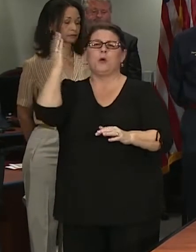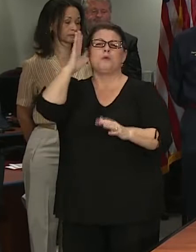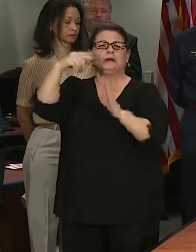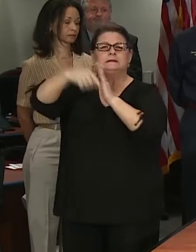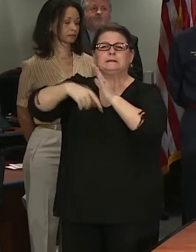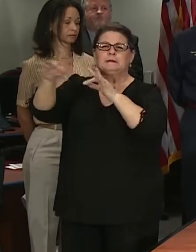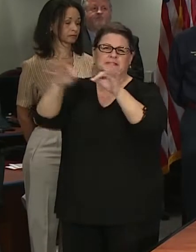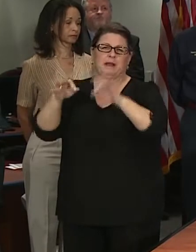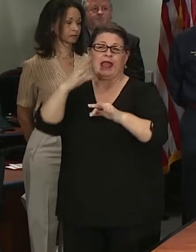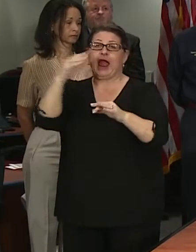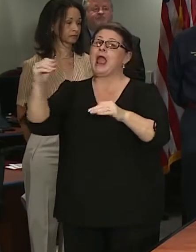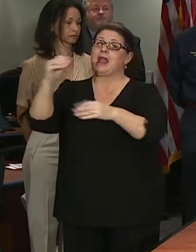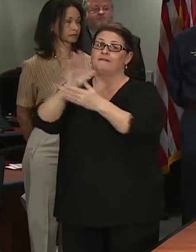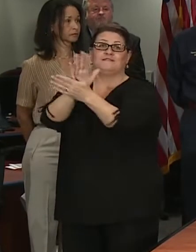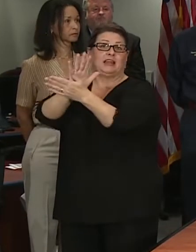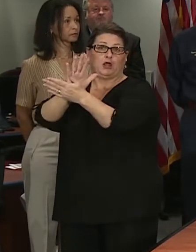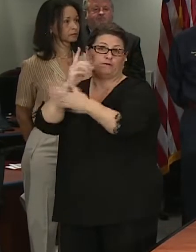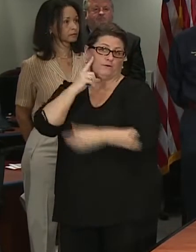and a video.